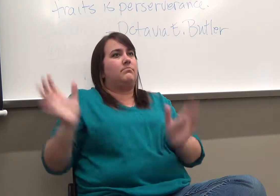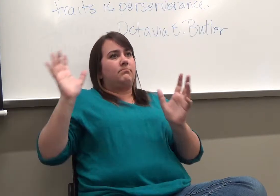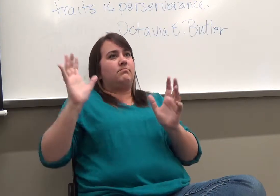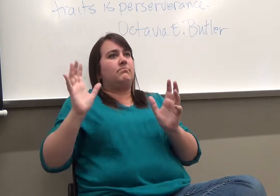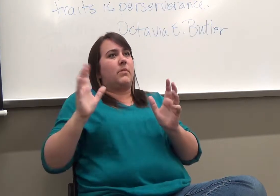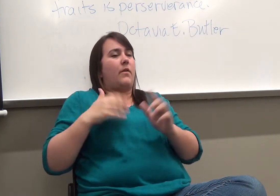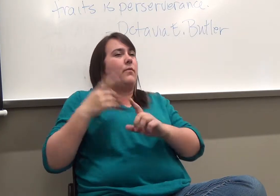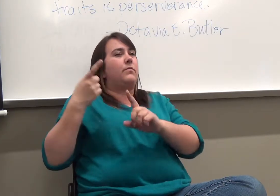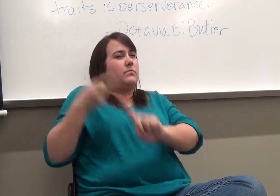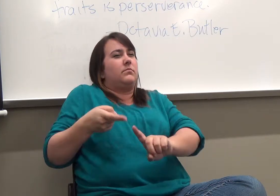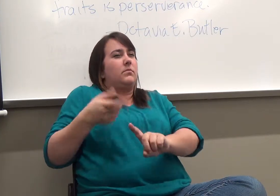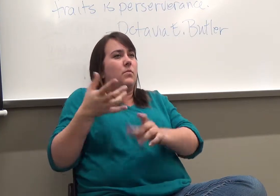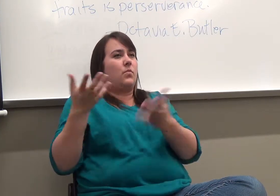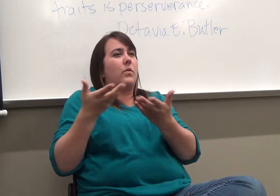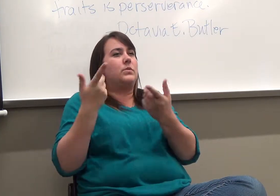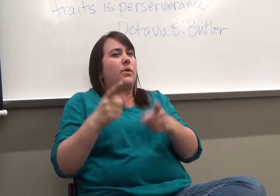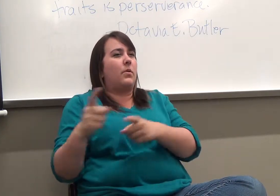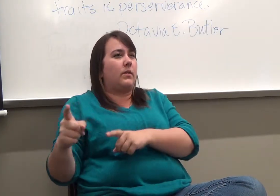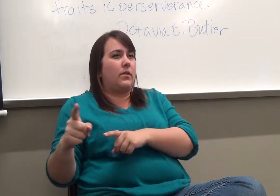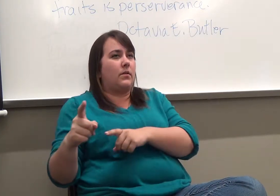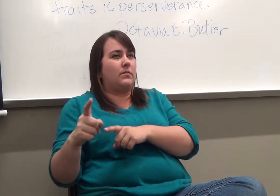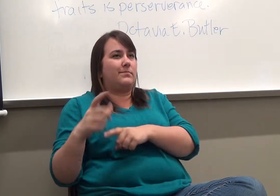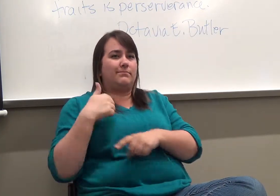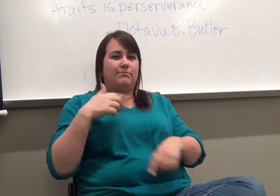going on, okay? This can be optional.